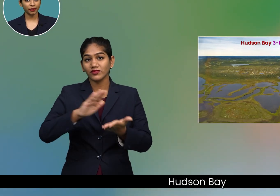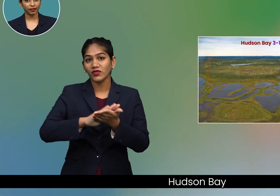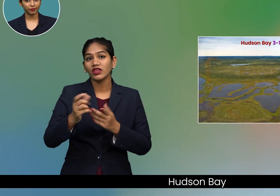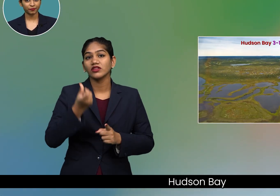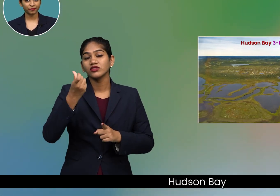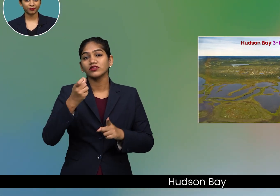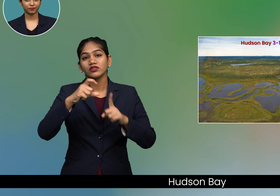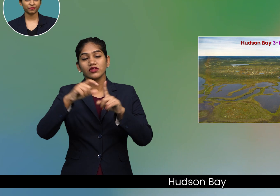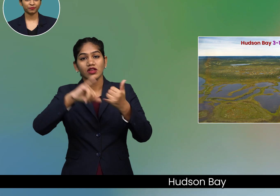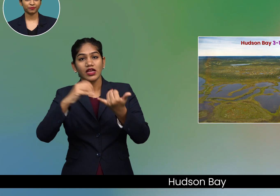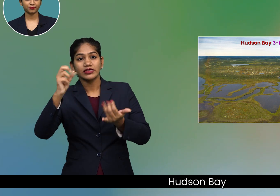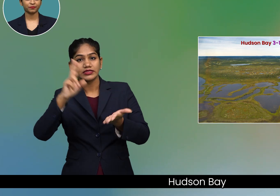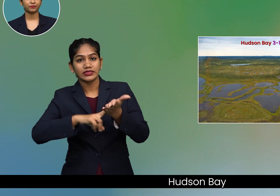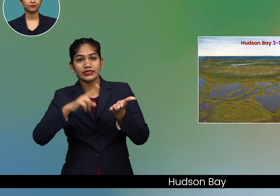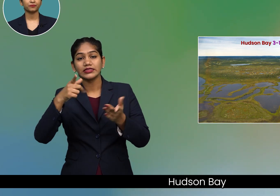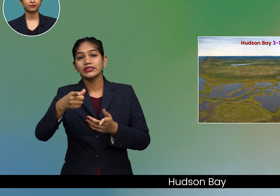Hudson Bay,